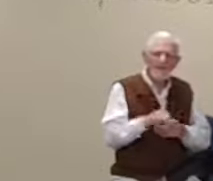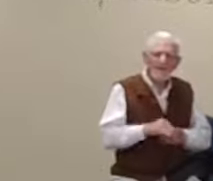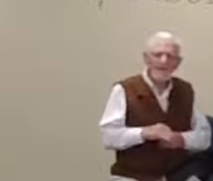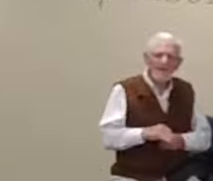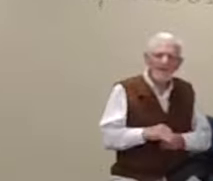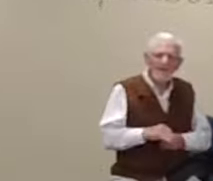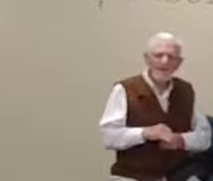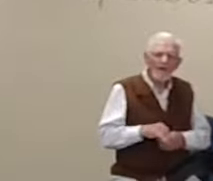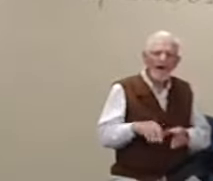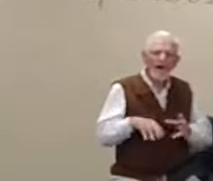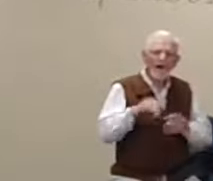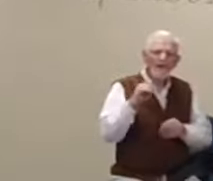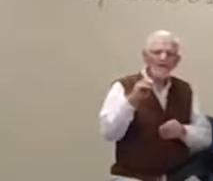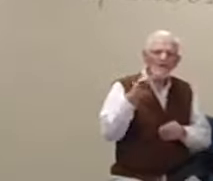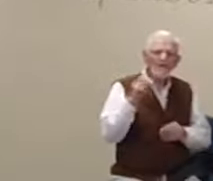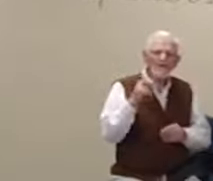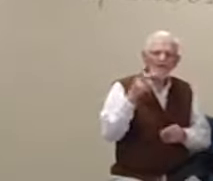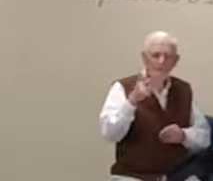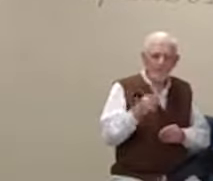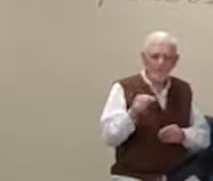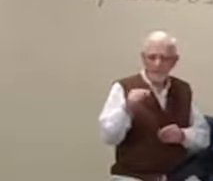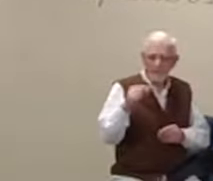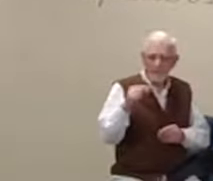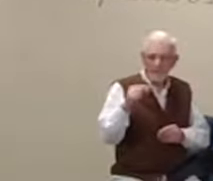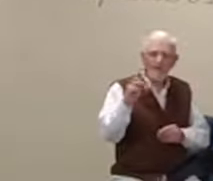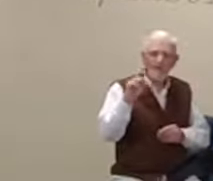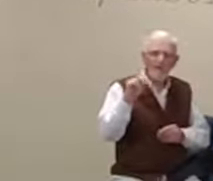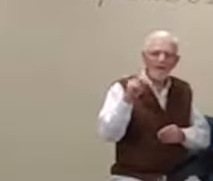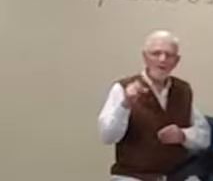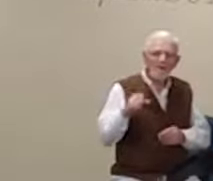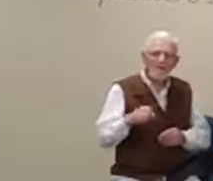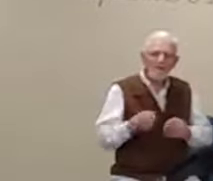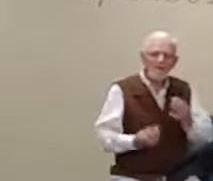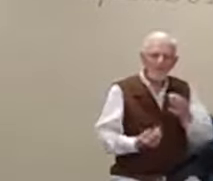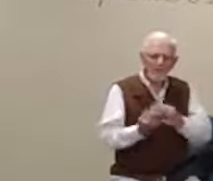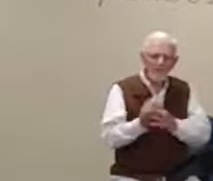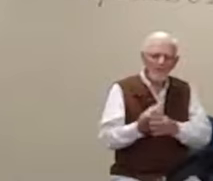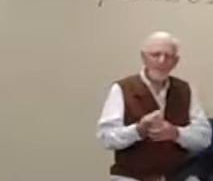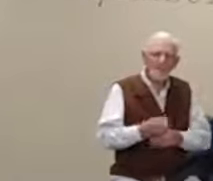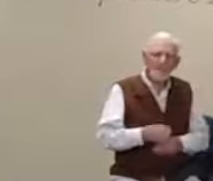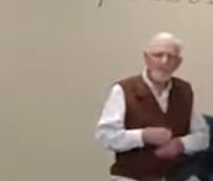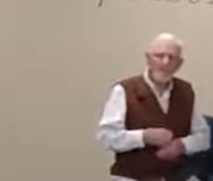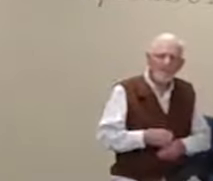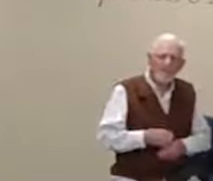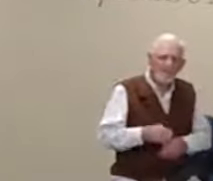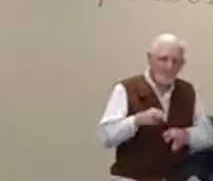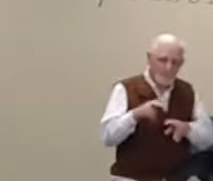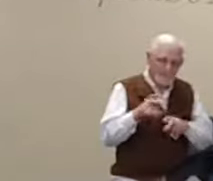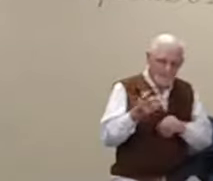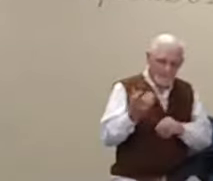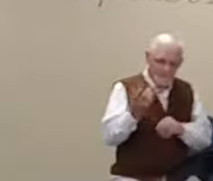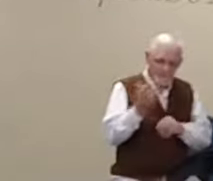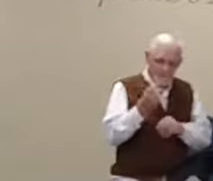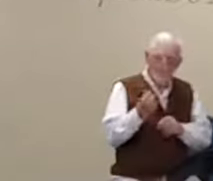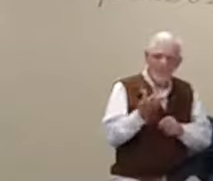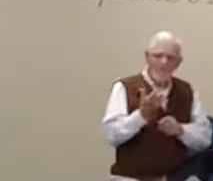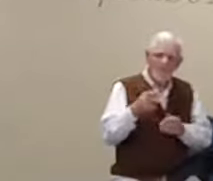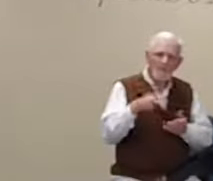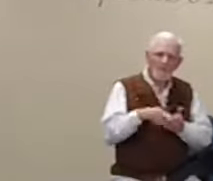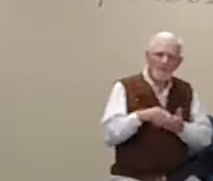outside and I saw the first blade of grass coming through the asphalt. And I picked it up and it was just beautiful. I was just kind of standing